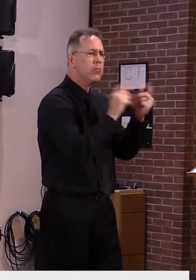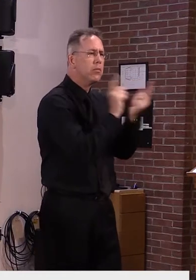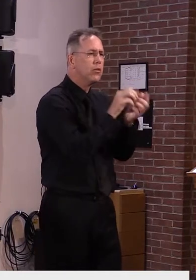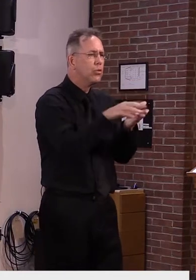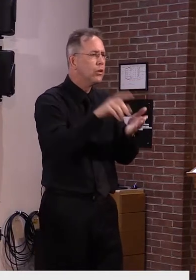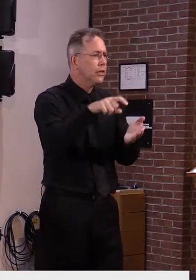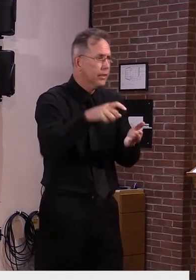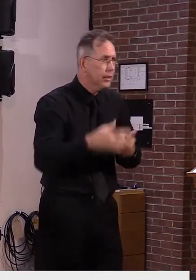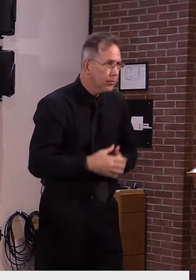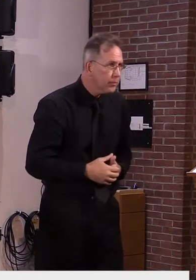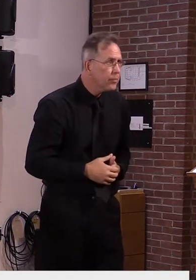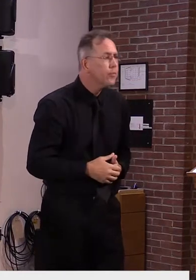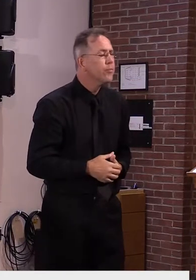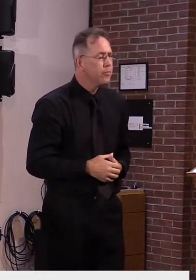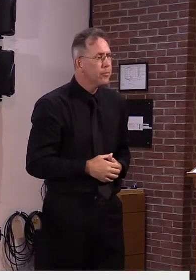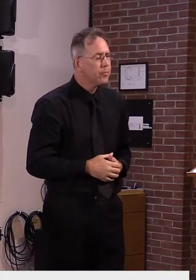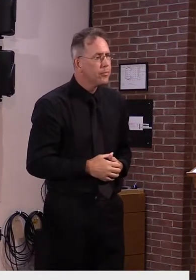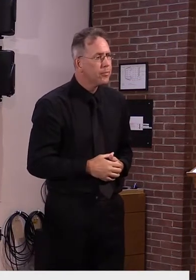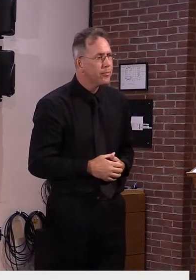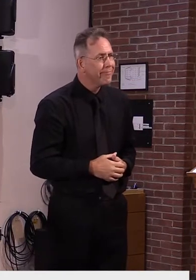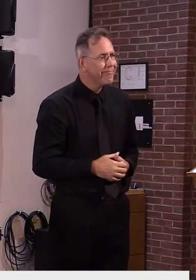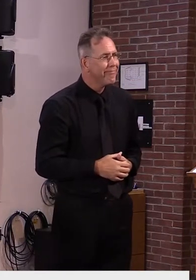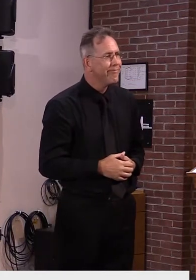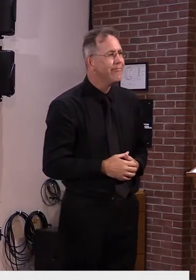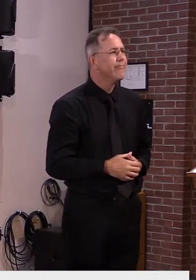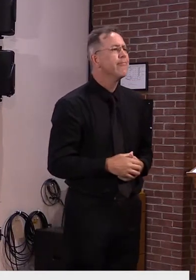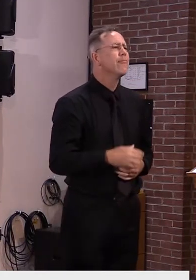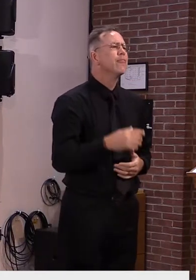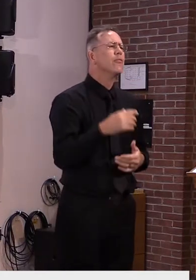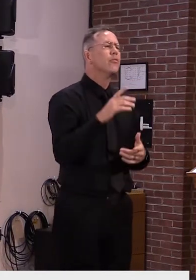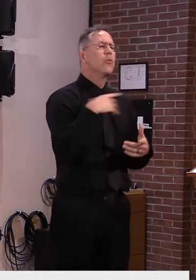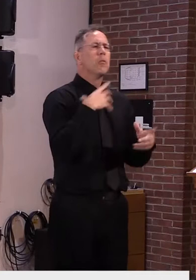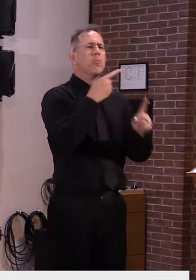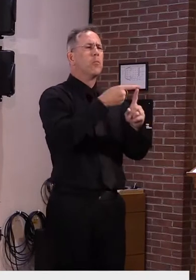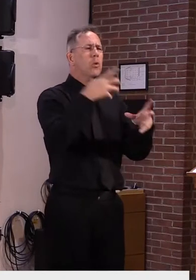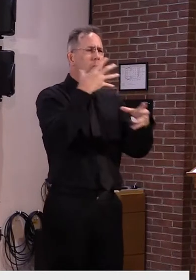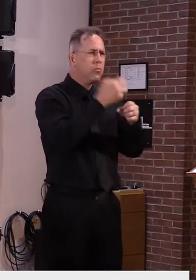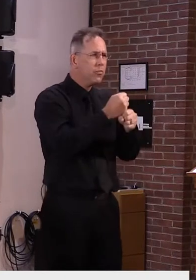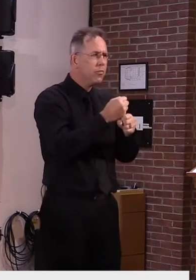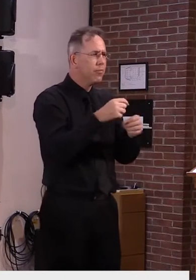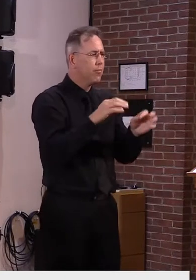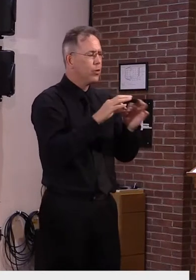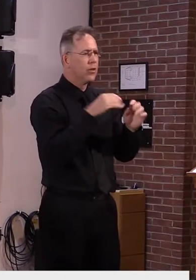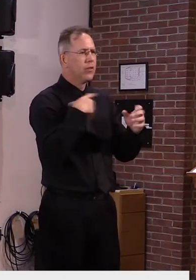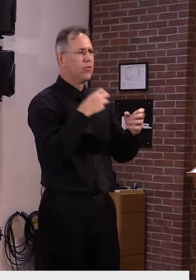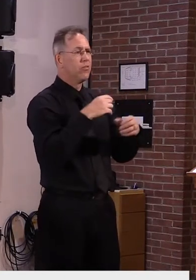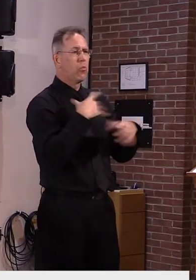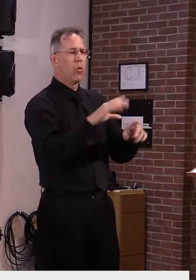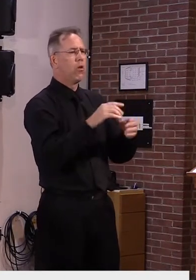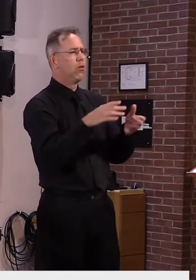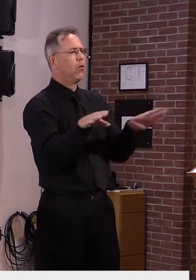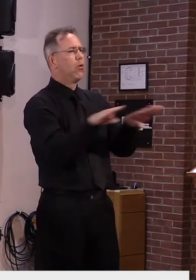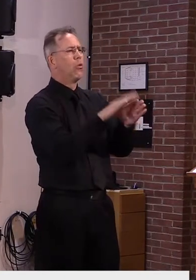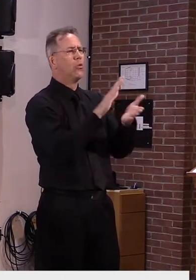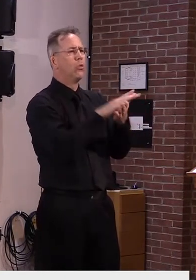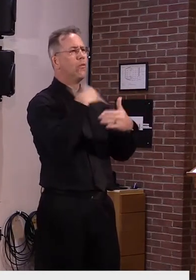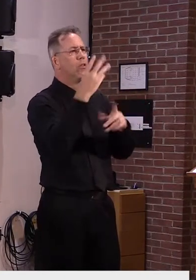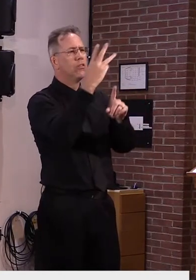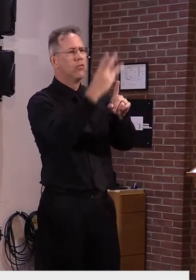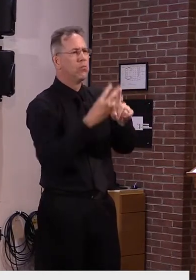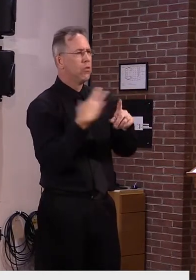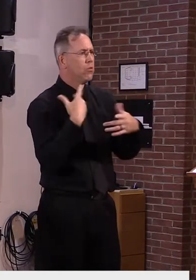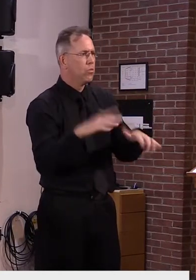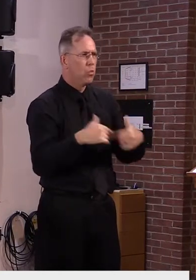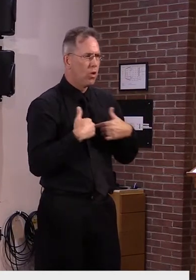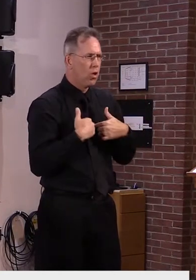In summary, we have learned a lot in the last 6 months. We have learned how to suppress the virus. We have also